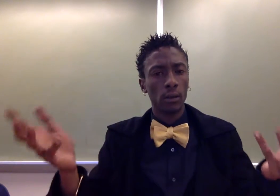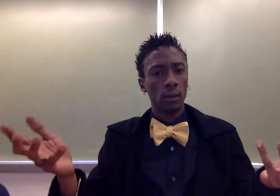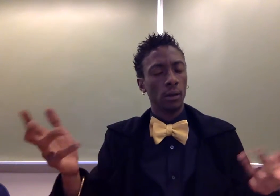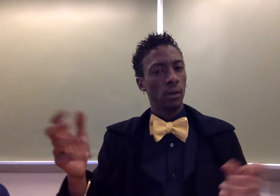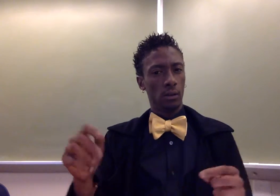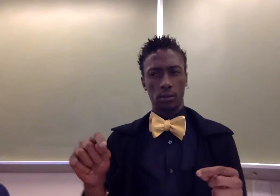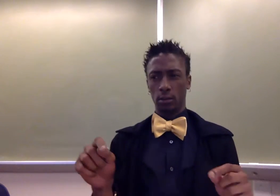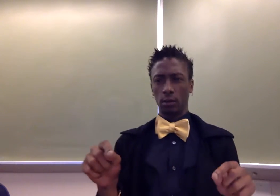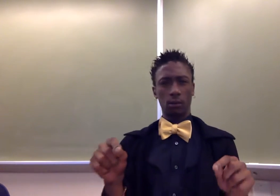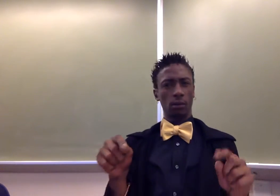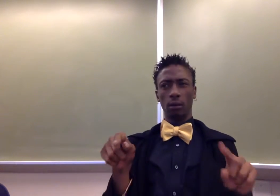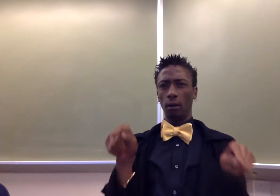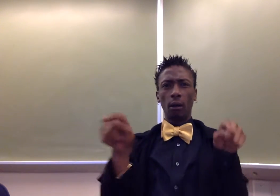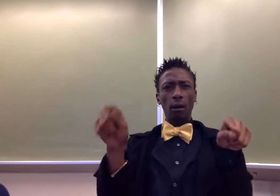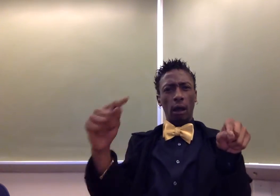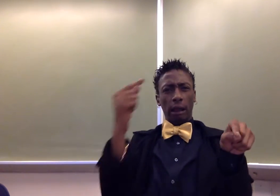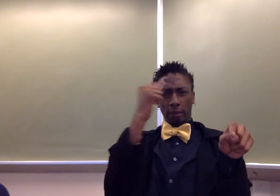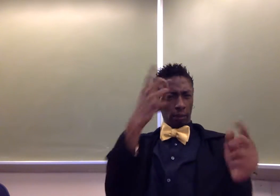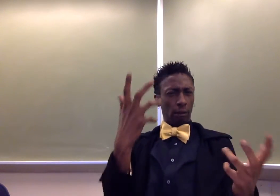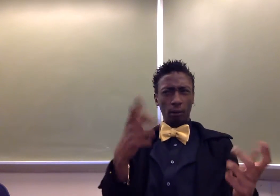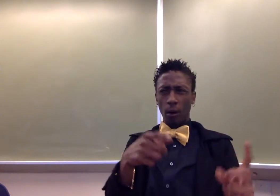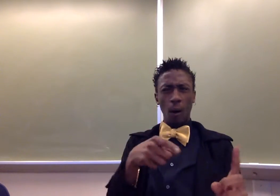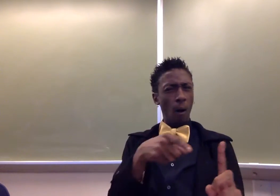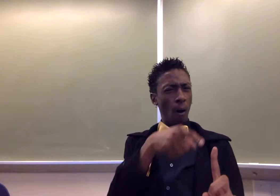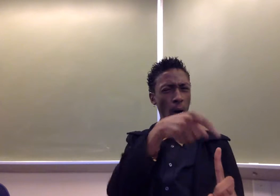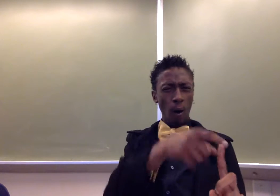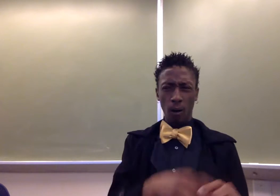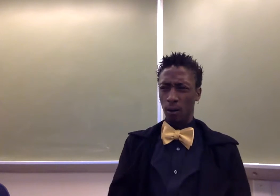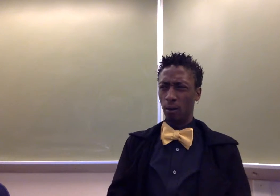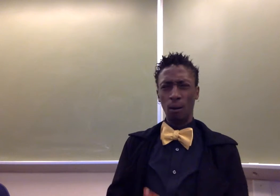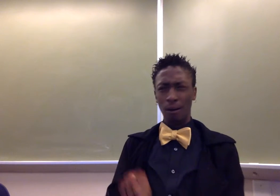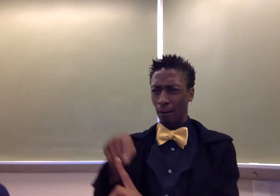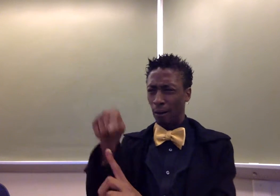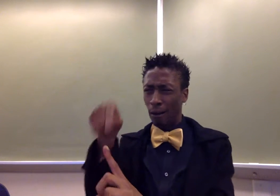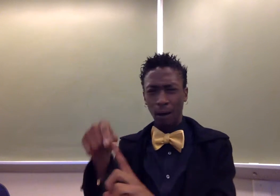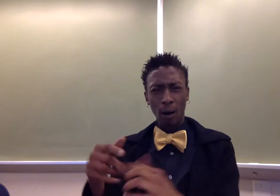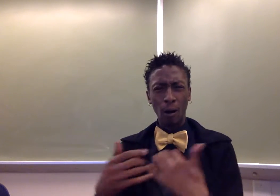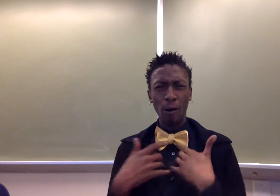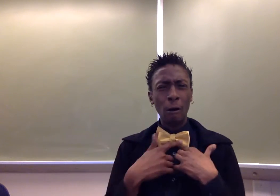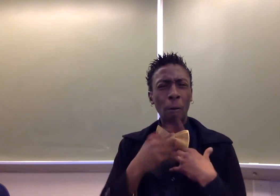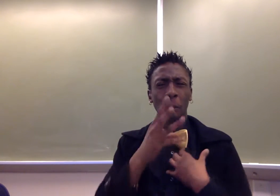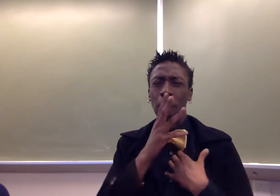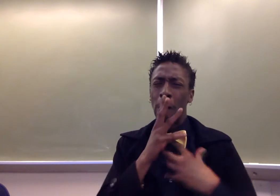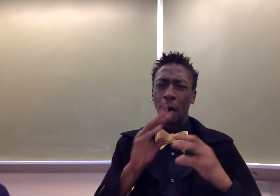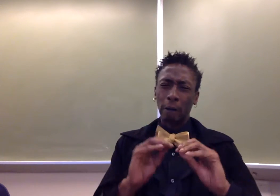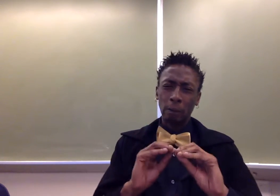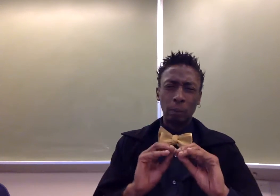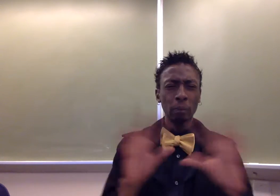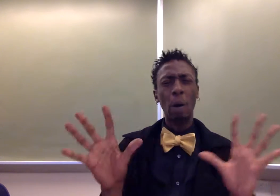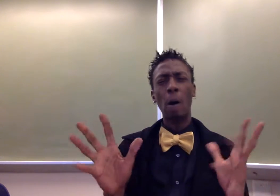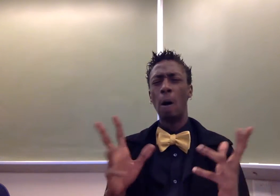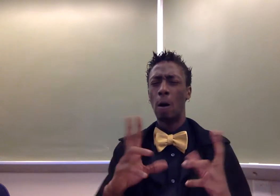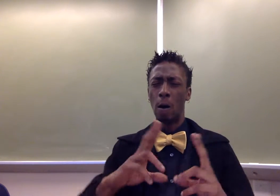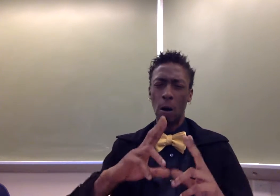were in areas where we thought at least they would have clean water. I mean, if I had to pick a state